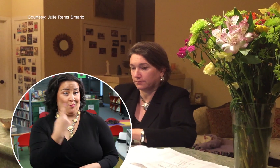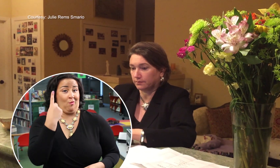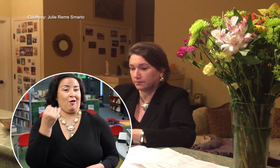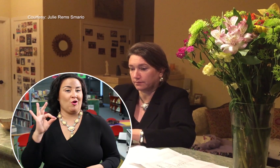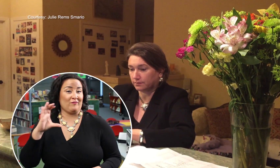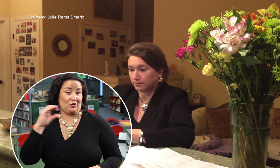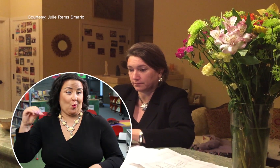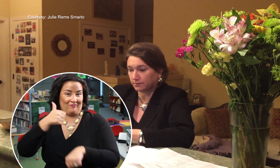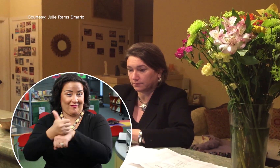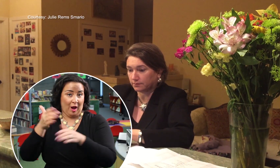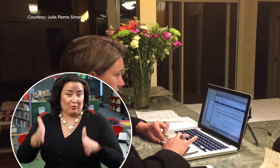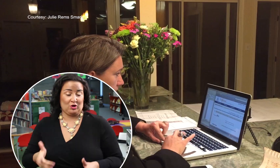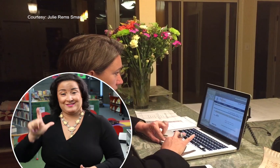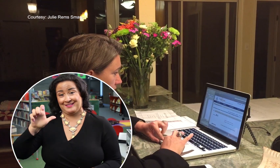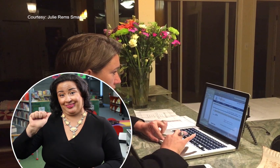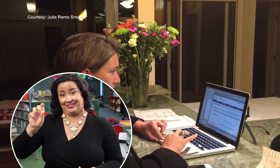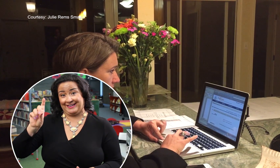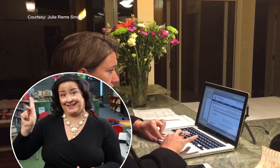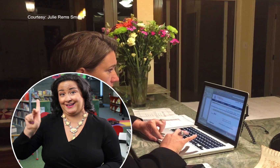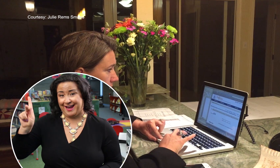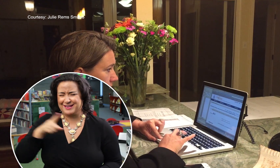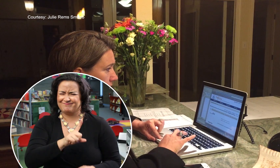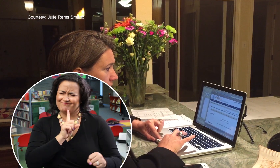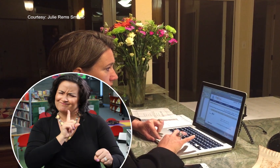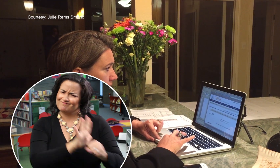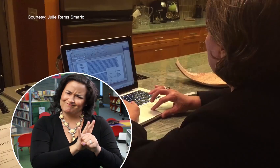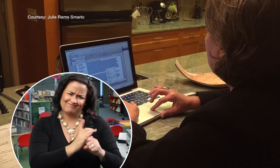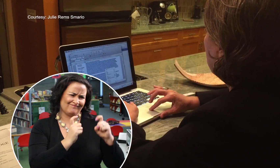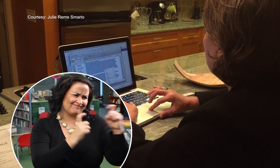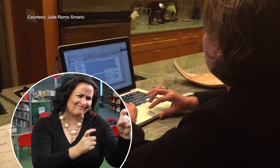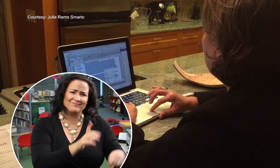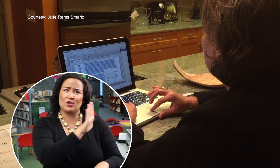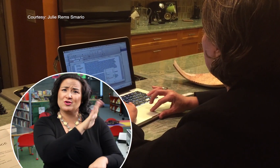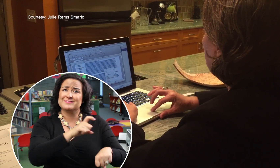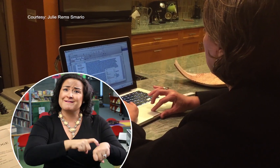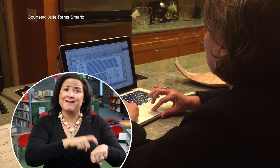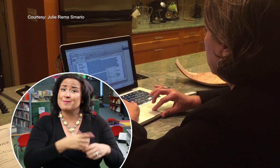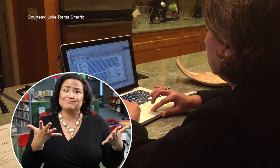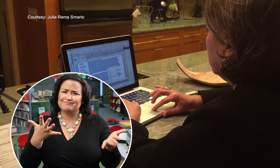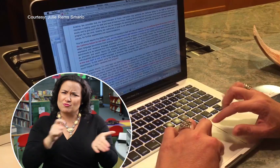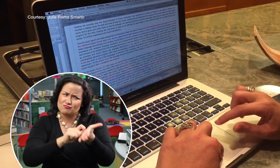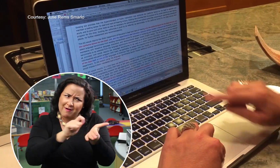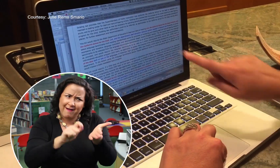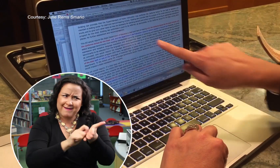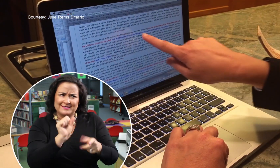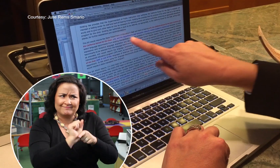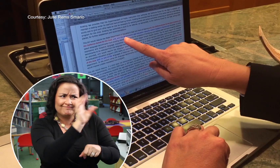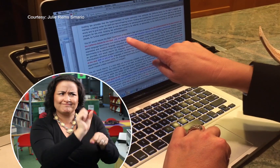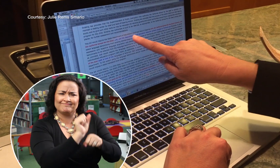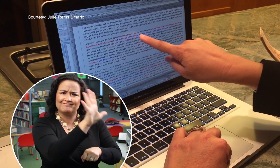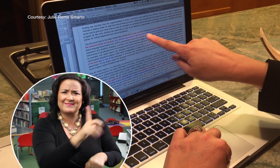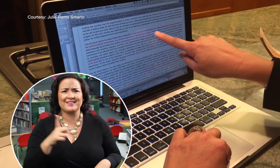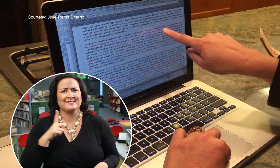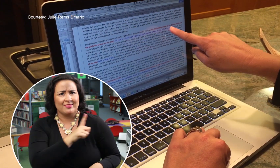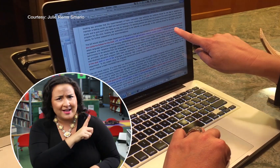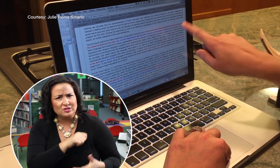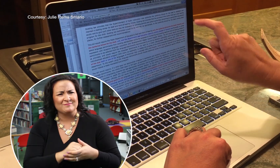is one of the co-founders of Lead K, where she devotes the majority of her time to writing legislation and fighting to